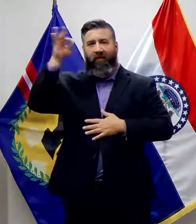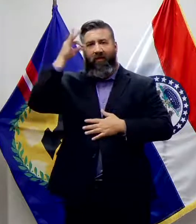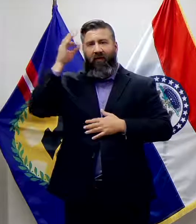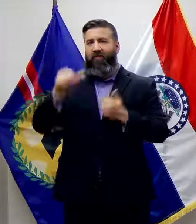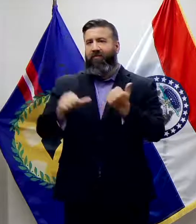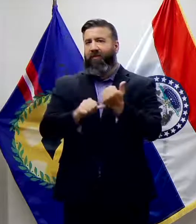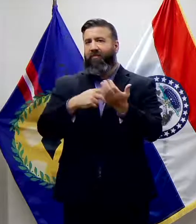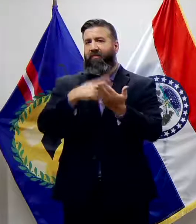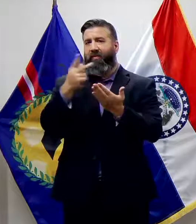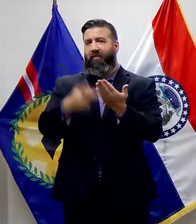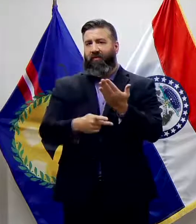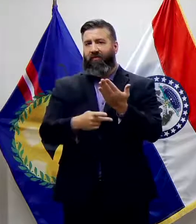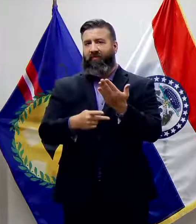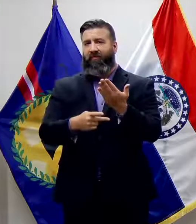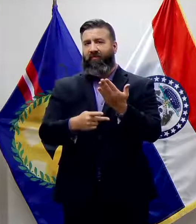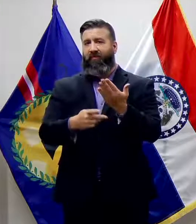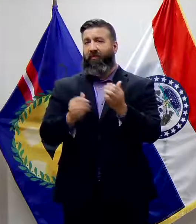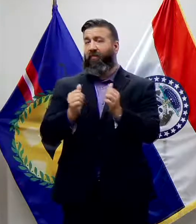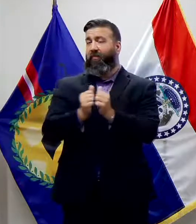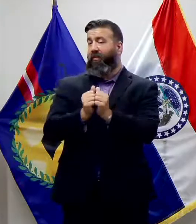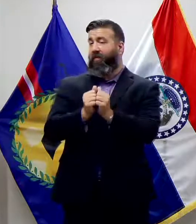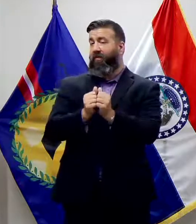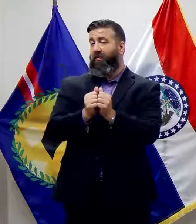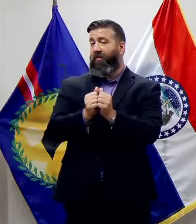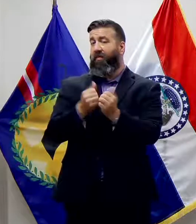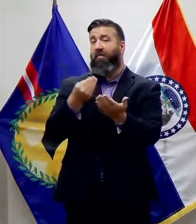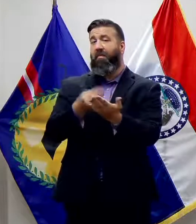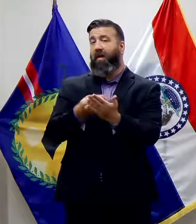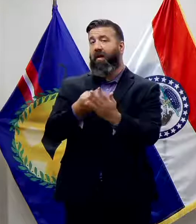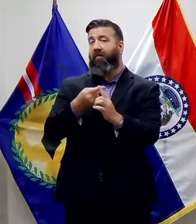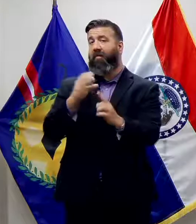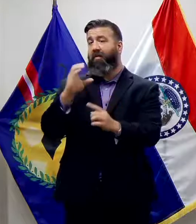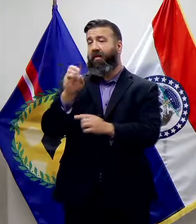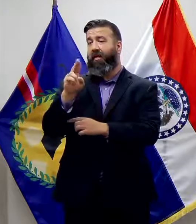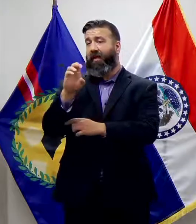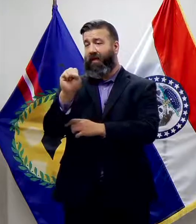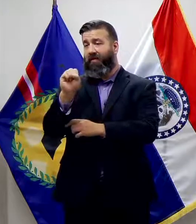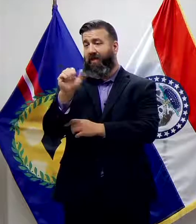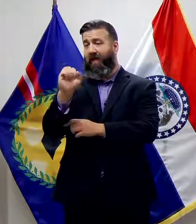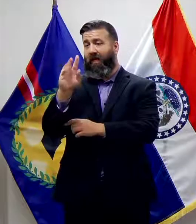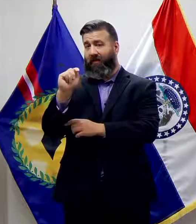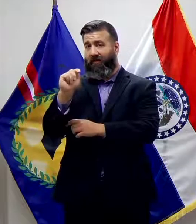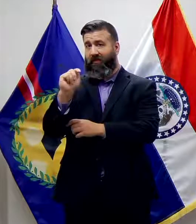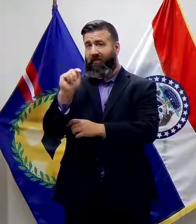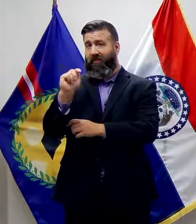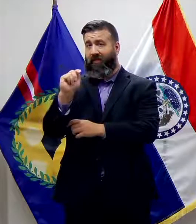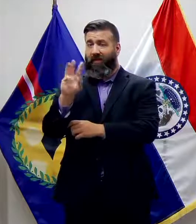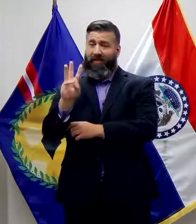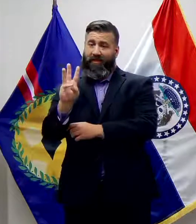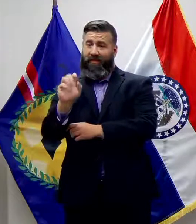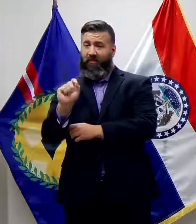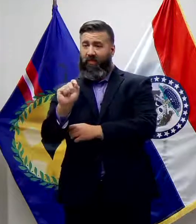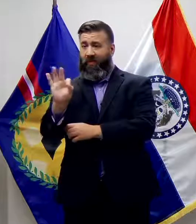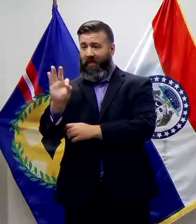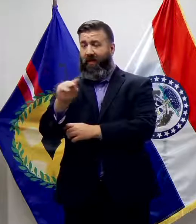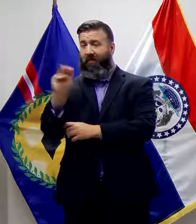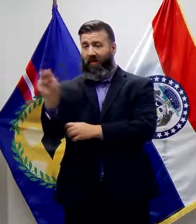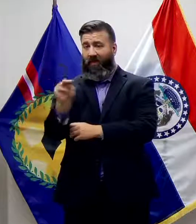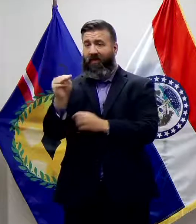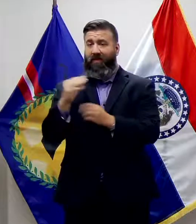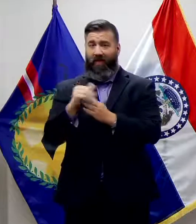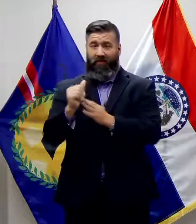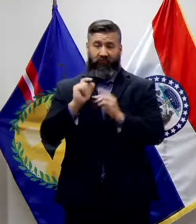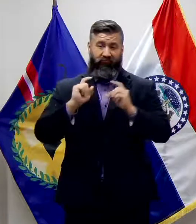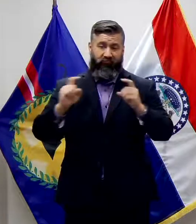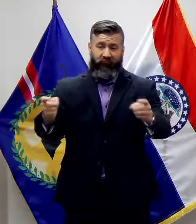been offered throughout this pandemic. With the CARES Act funds we received last year, $6.9 million went to rental